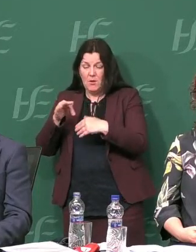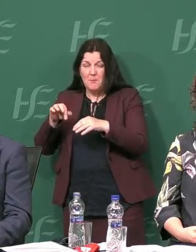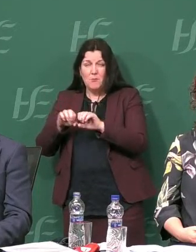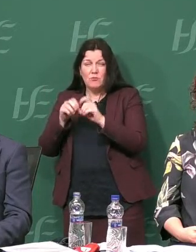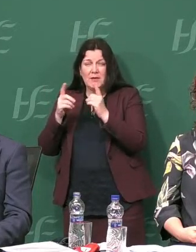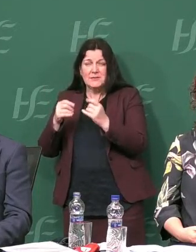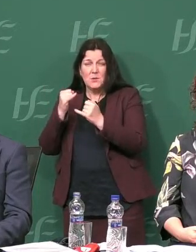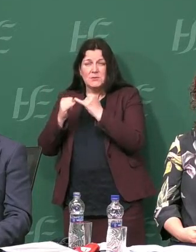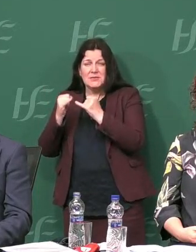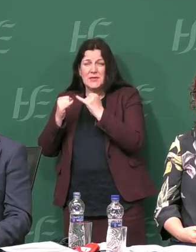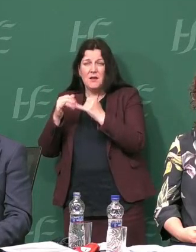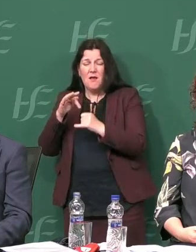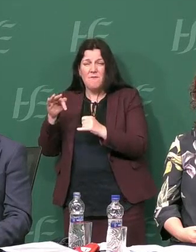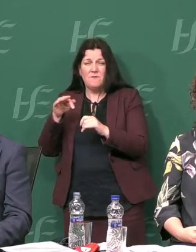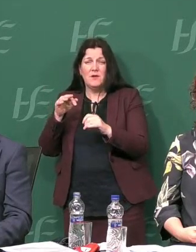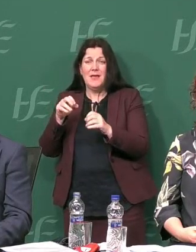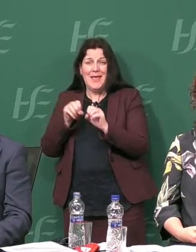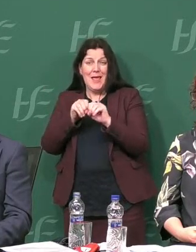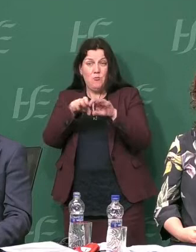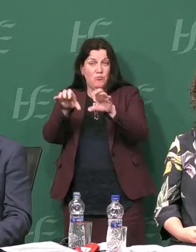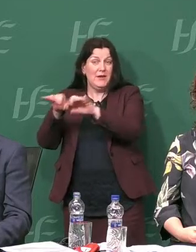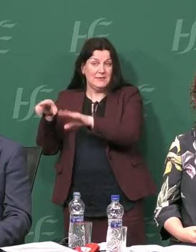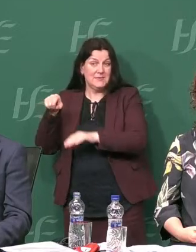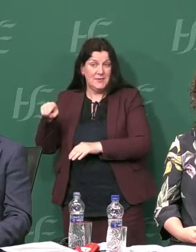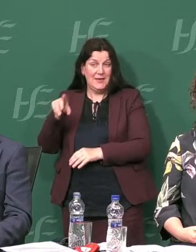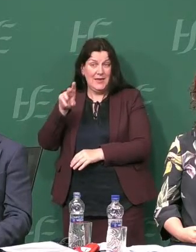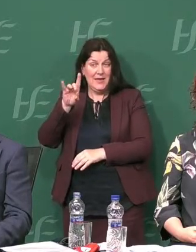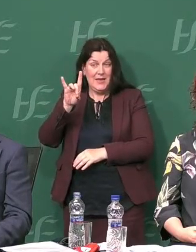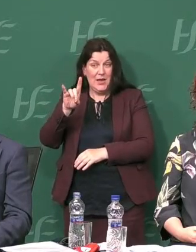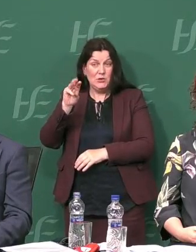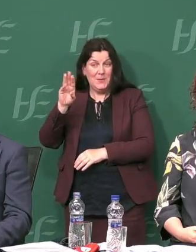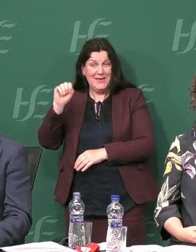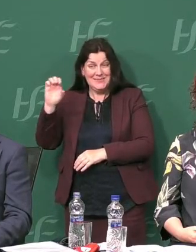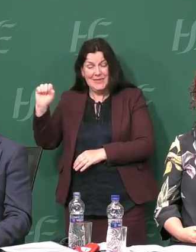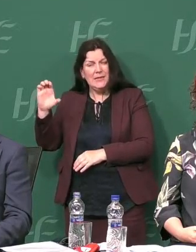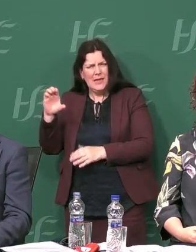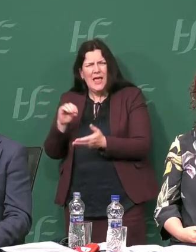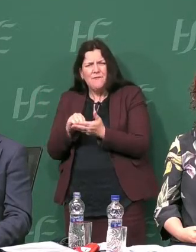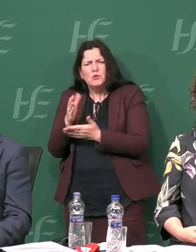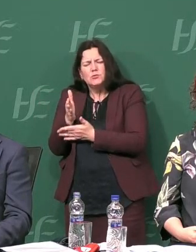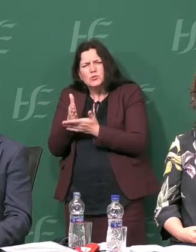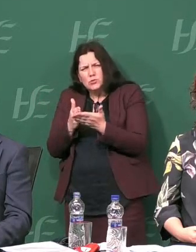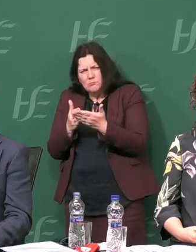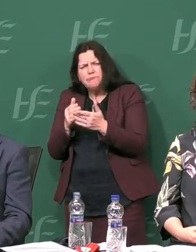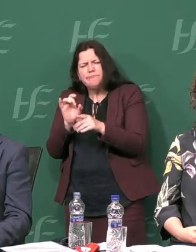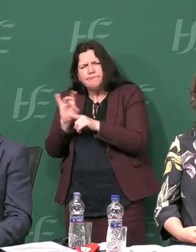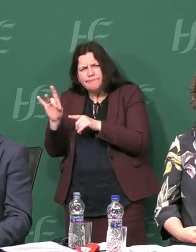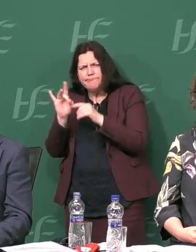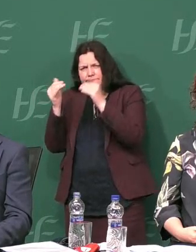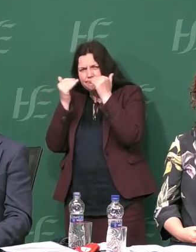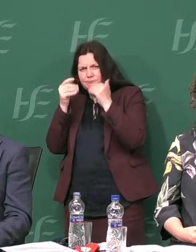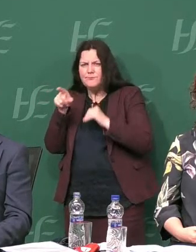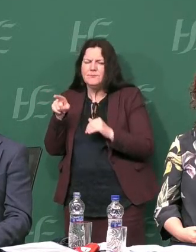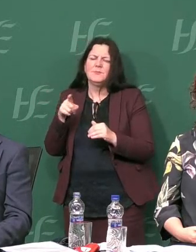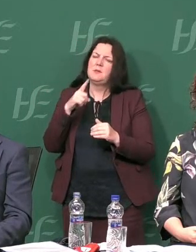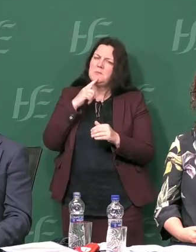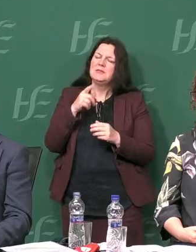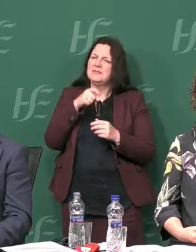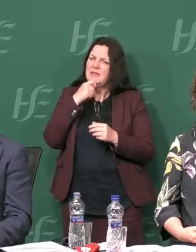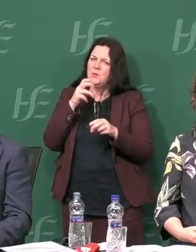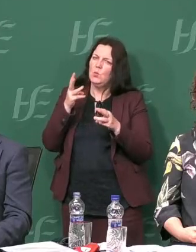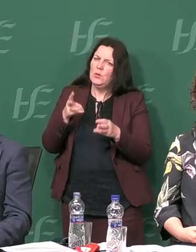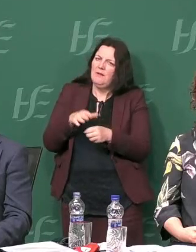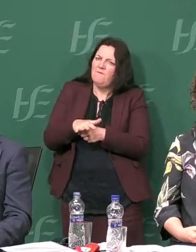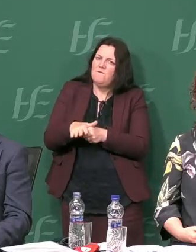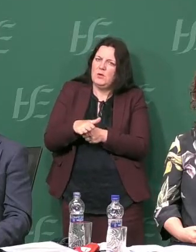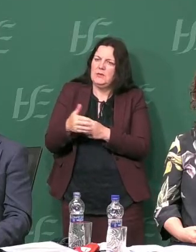breakdown of cases, outbreaks, which is there to some level right now. And they have said it'll be fully there